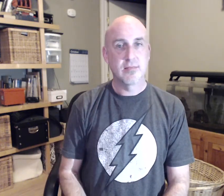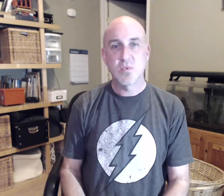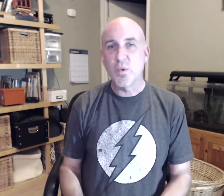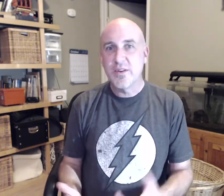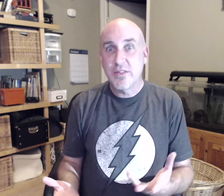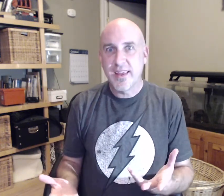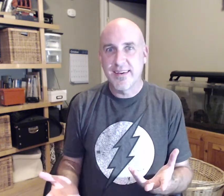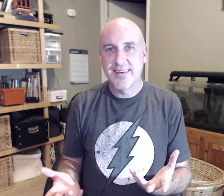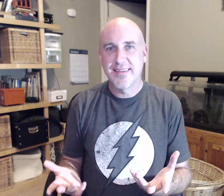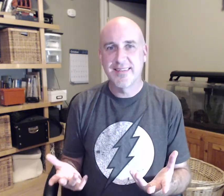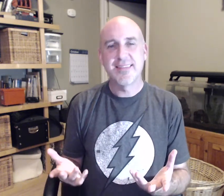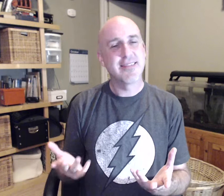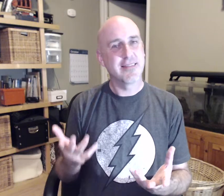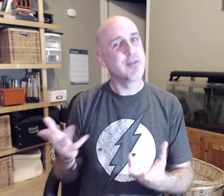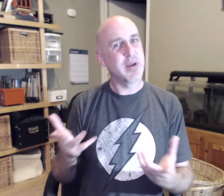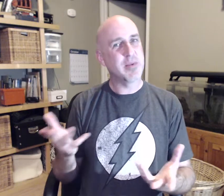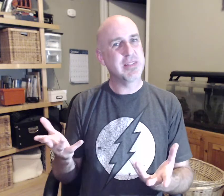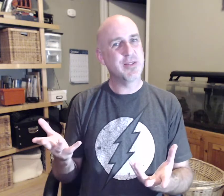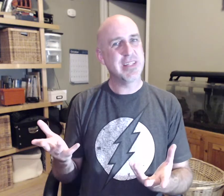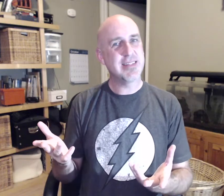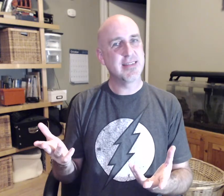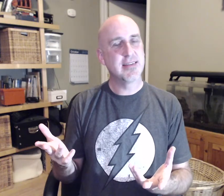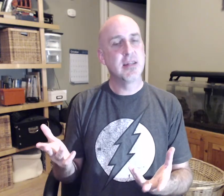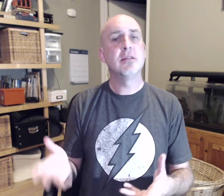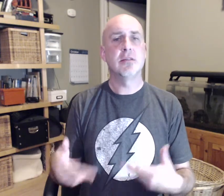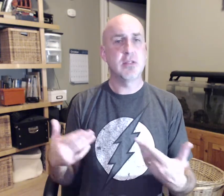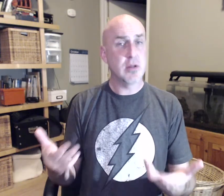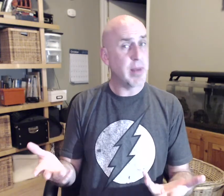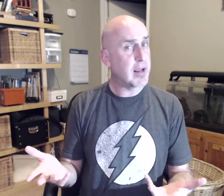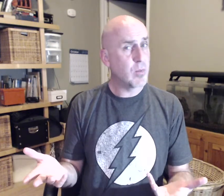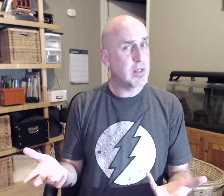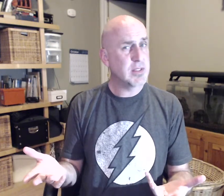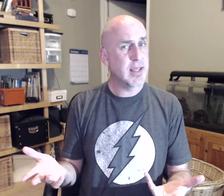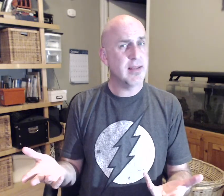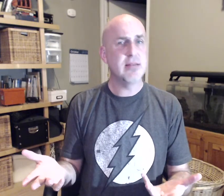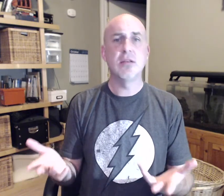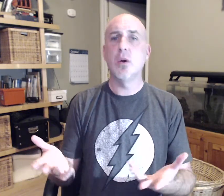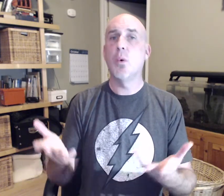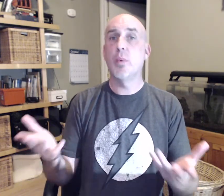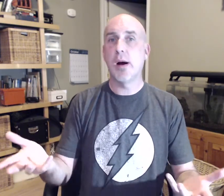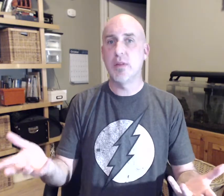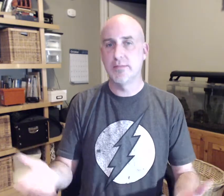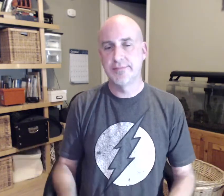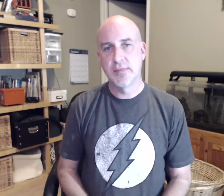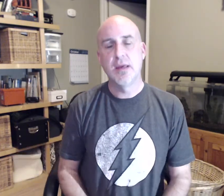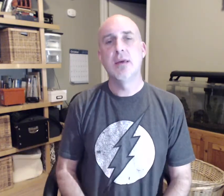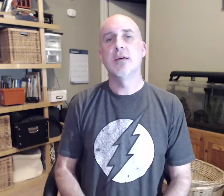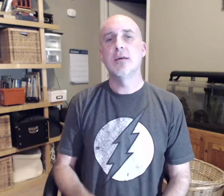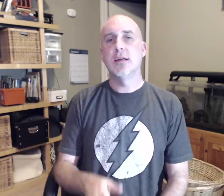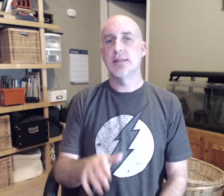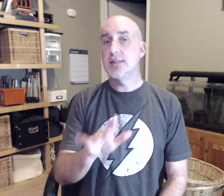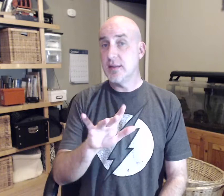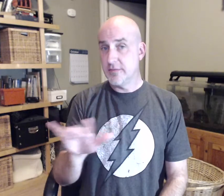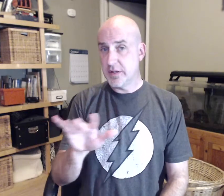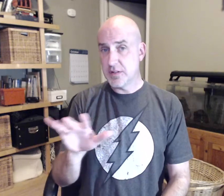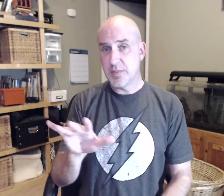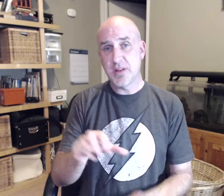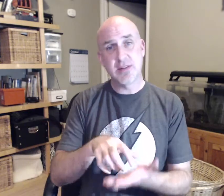What do you think? Were you able to do it? Do you need to go back and watch again? No problem. As I said, fingerspelling is a